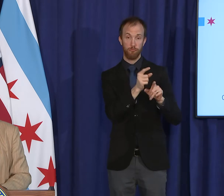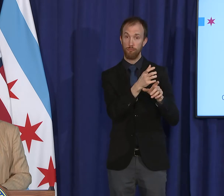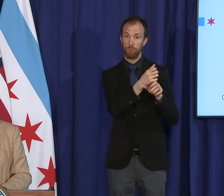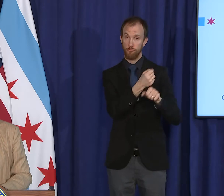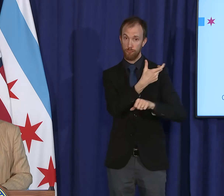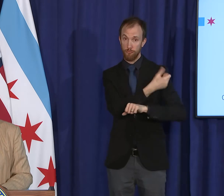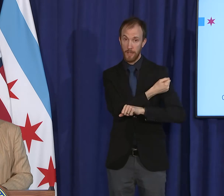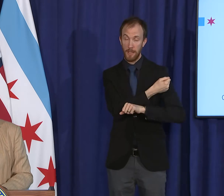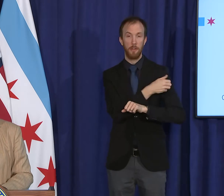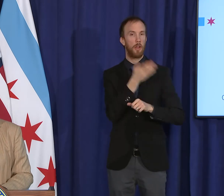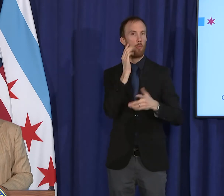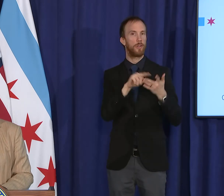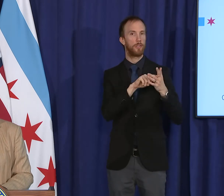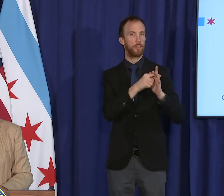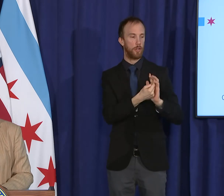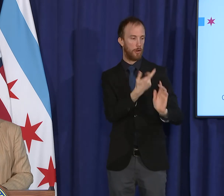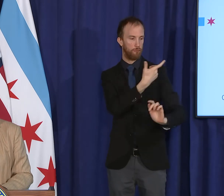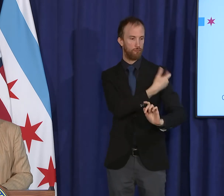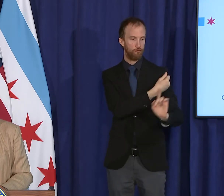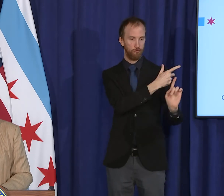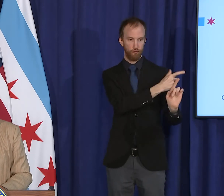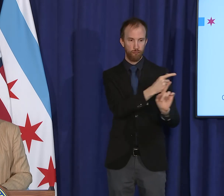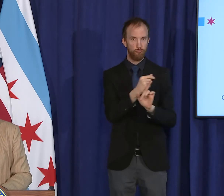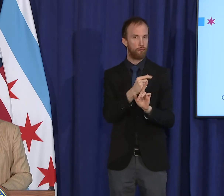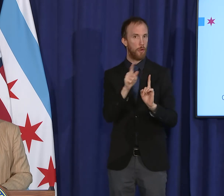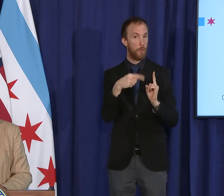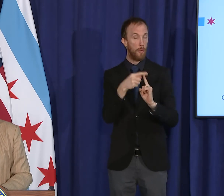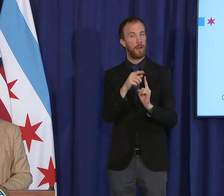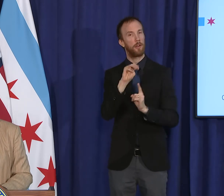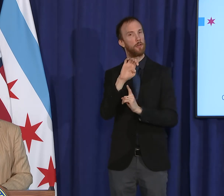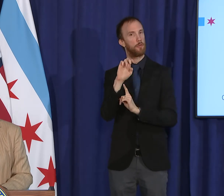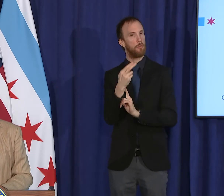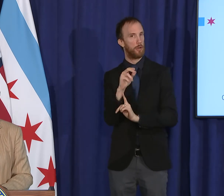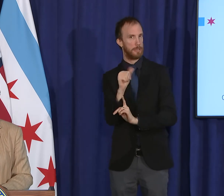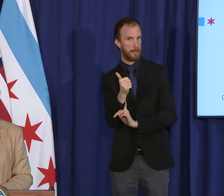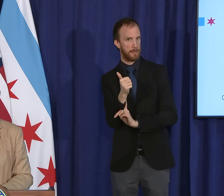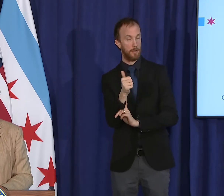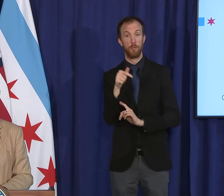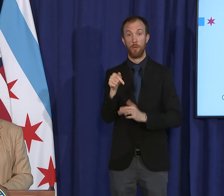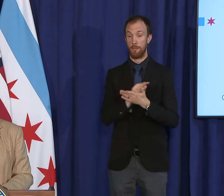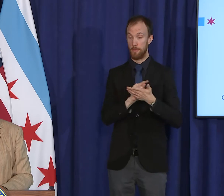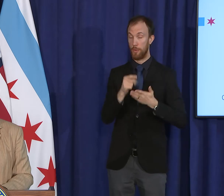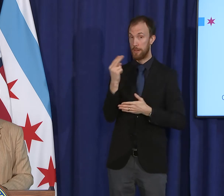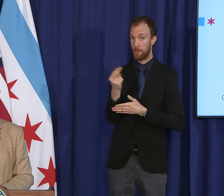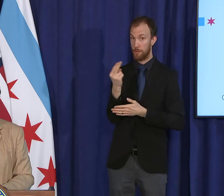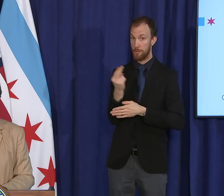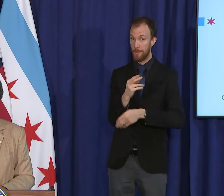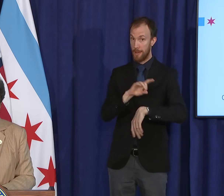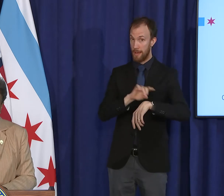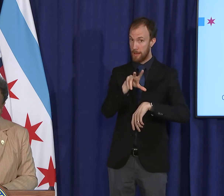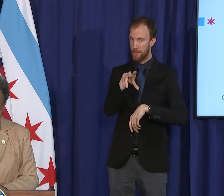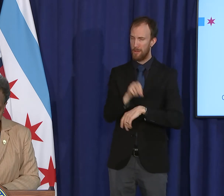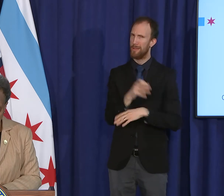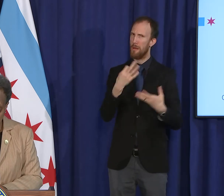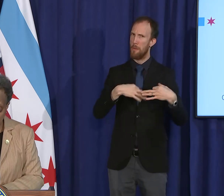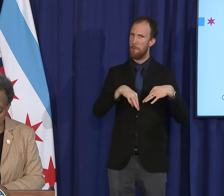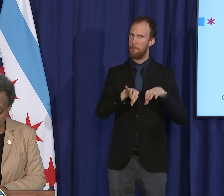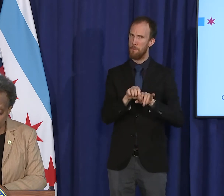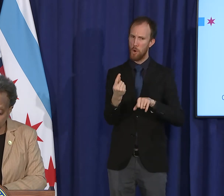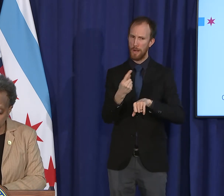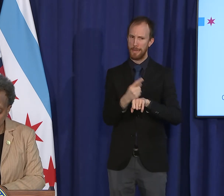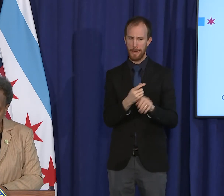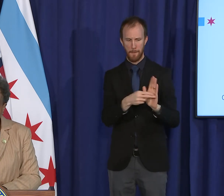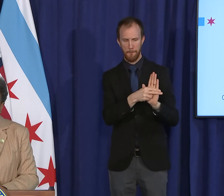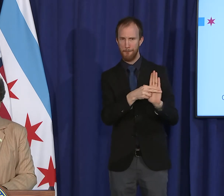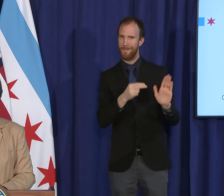March 10th. So this Thursday at 8:30 a.m., a very important date to mark on your calendar. And in